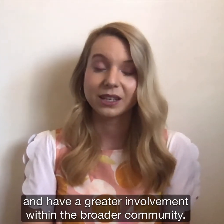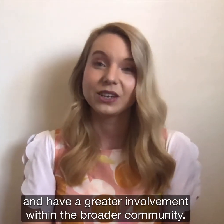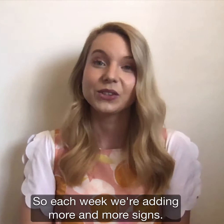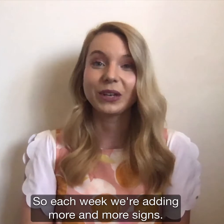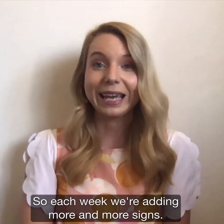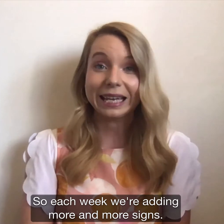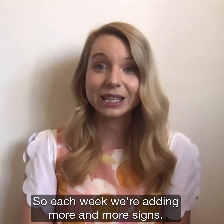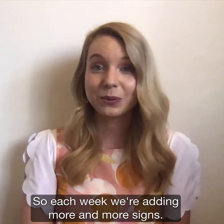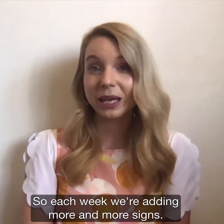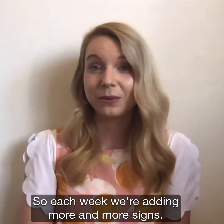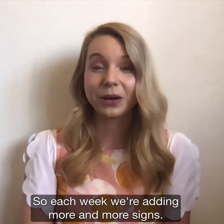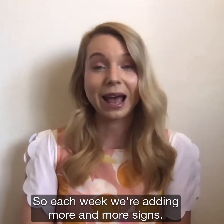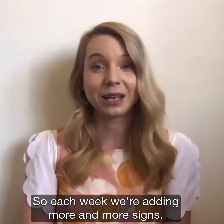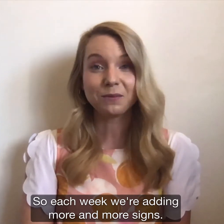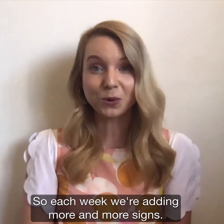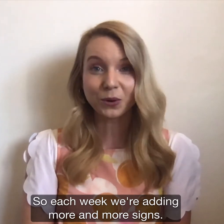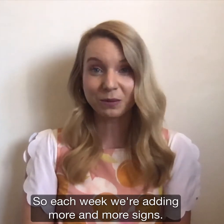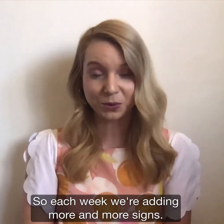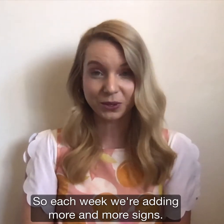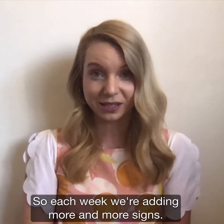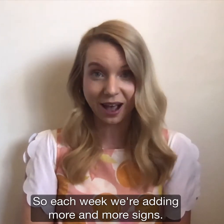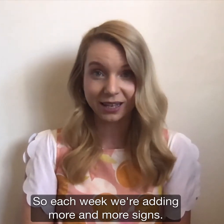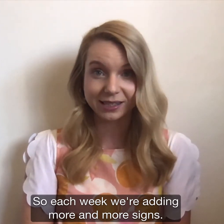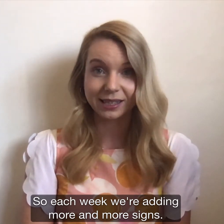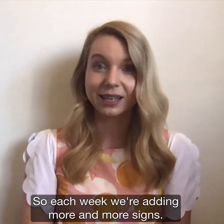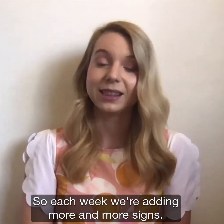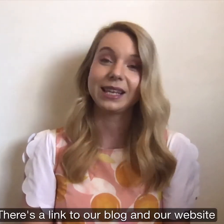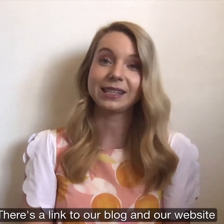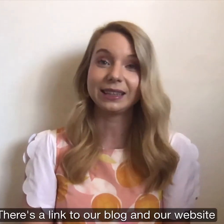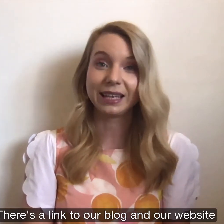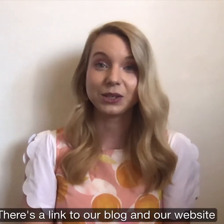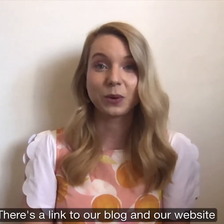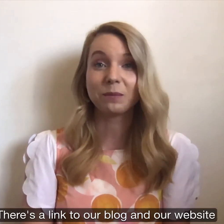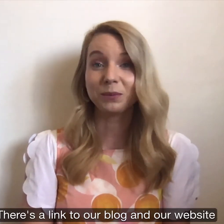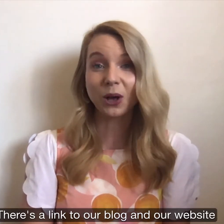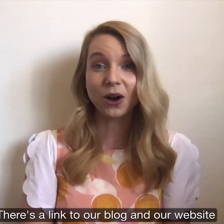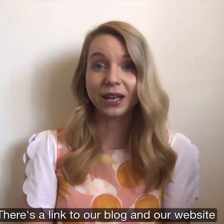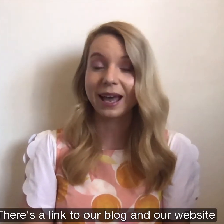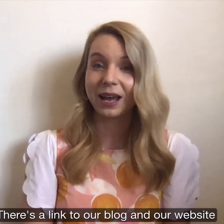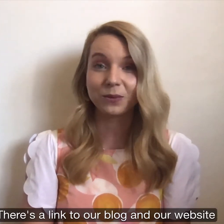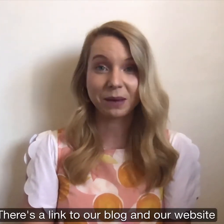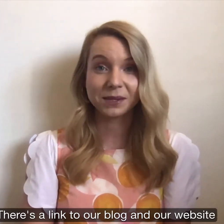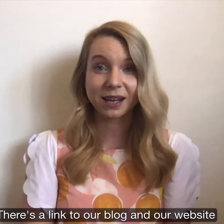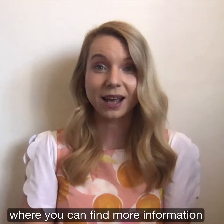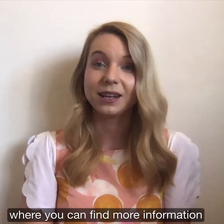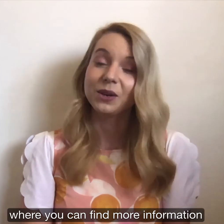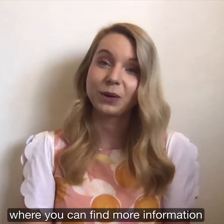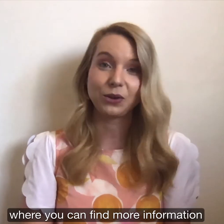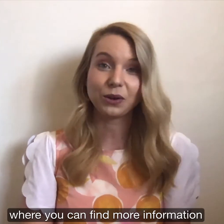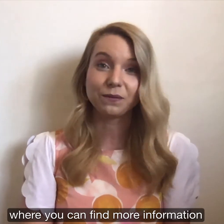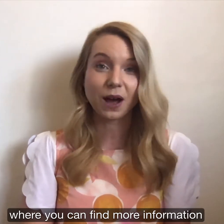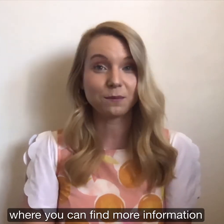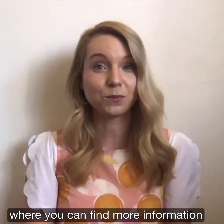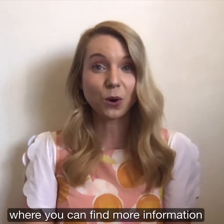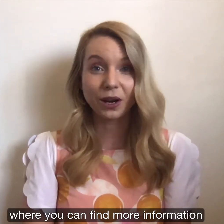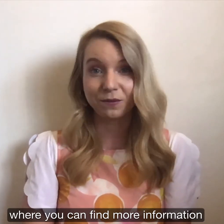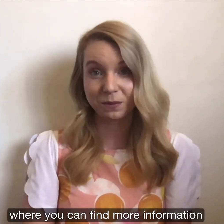So each week we're adding more and more signs. There's a link to our blog and our website where you can find more